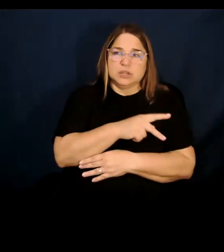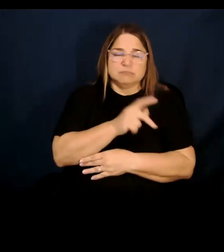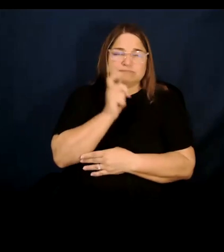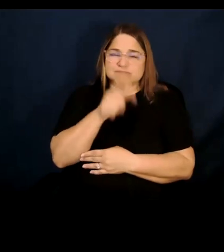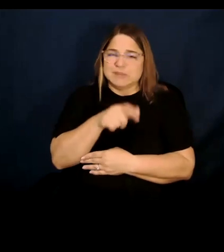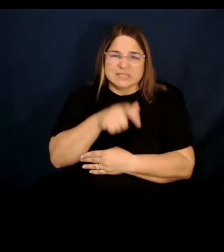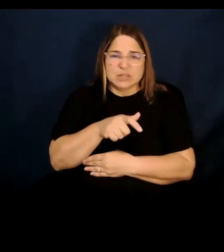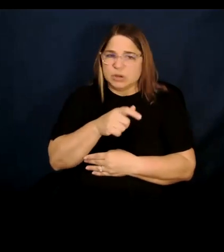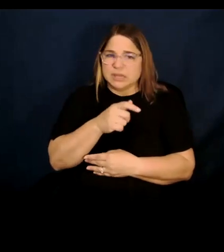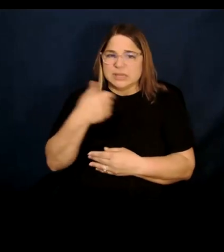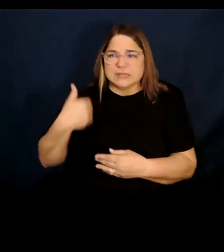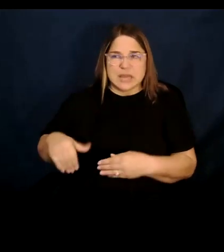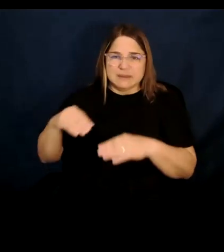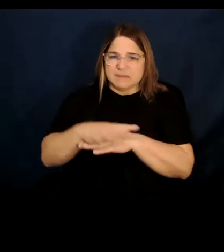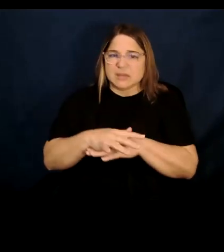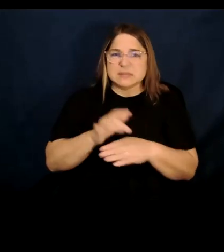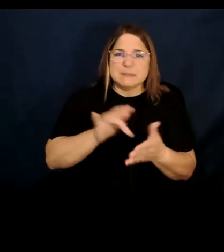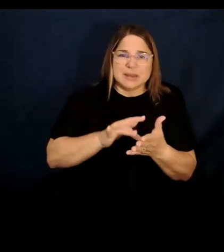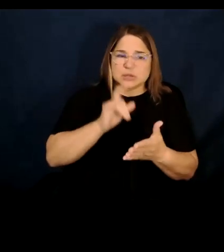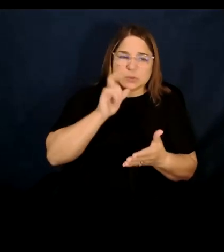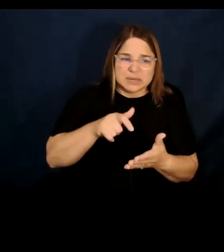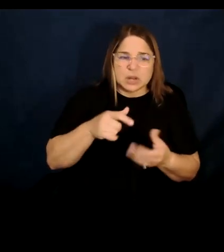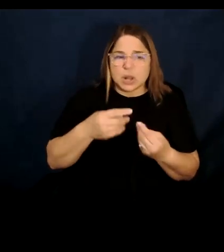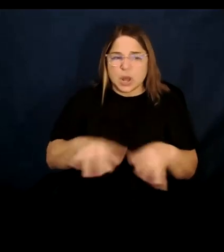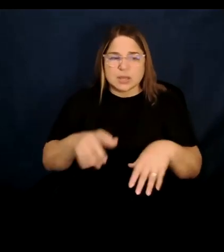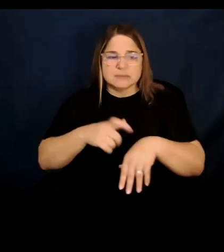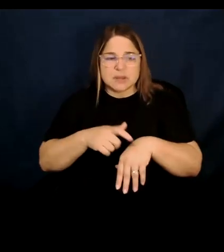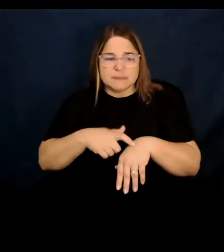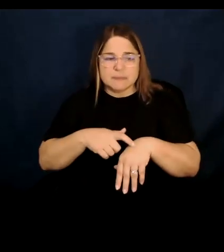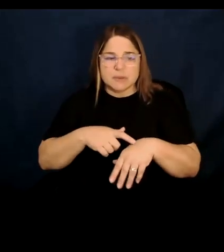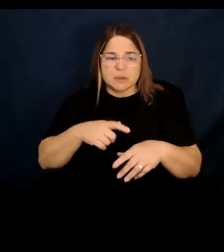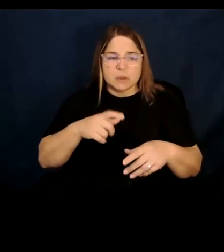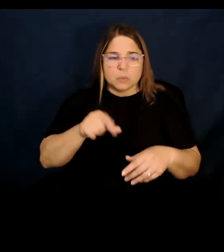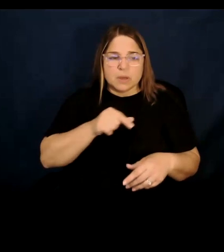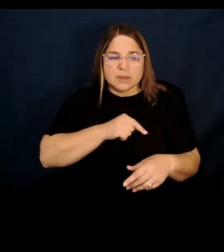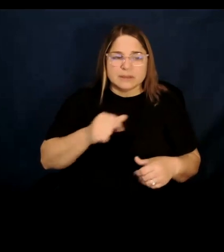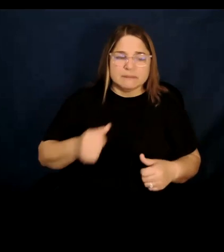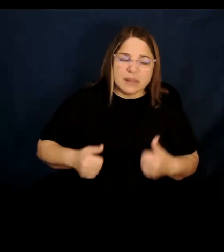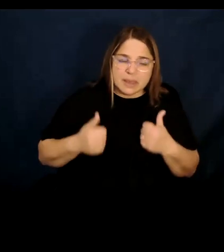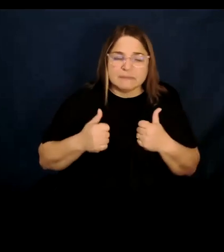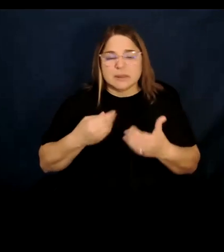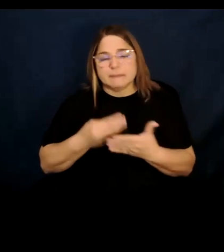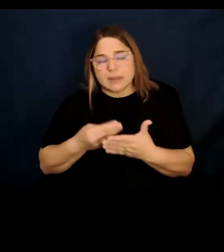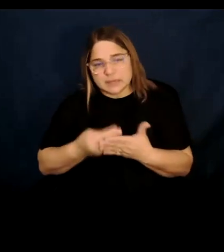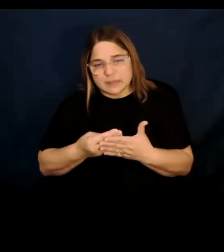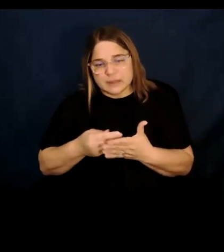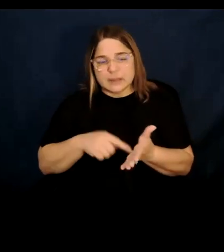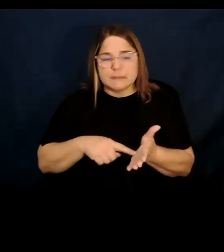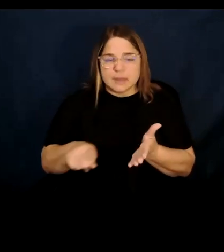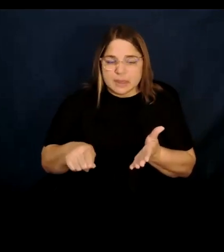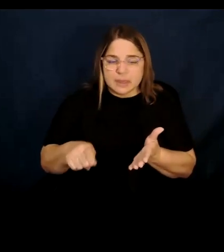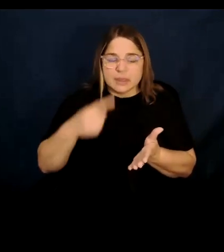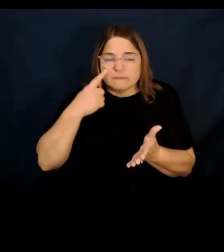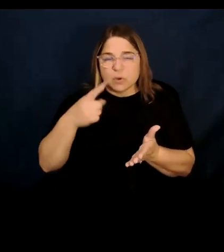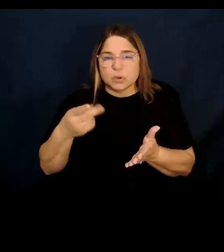a bunch of drugs they may not need, and loss of time and quality of life, and frankly, even money that they pay for the drugs that may or may not